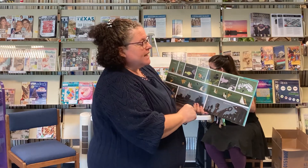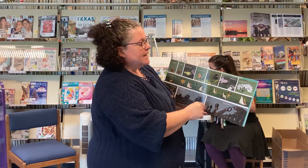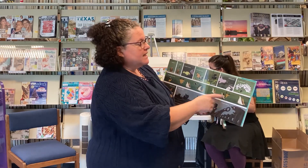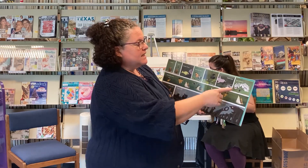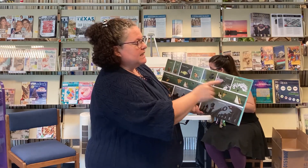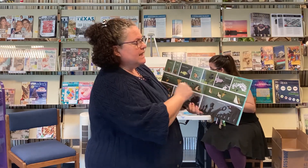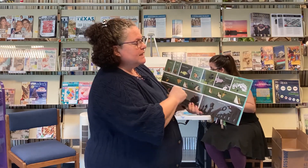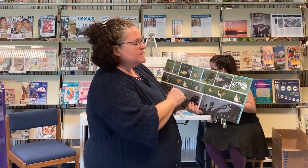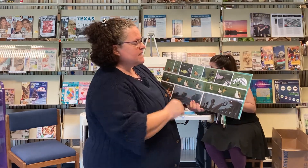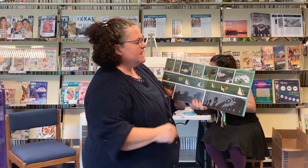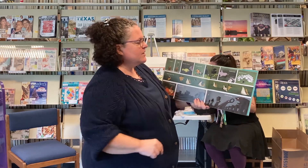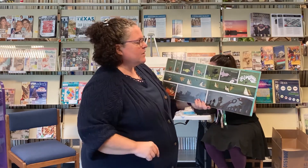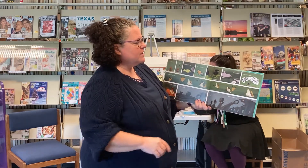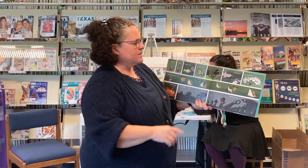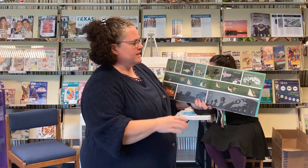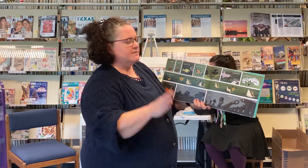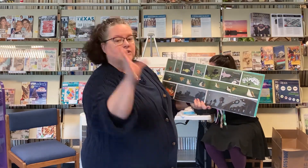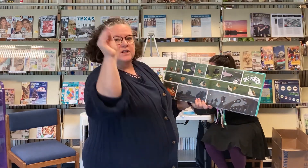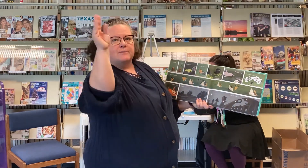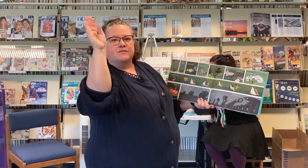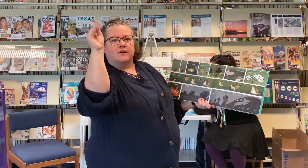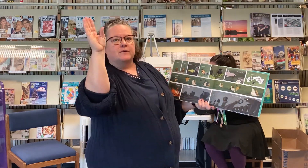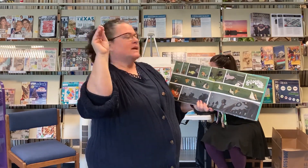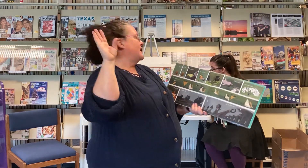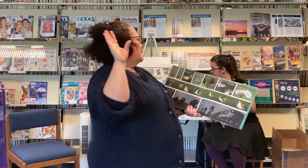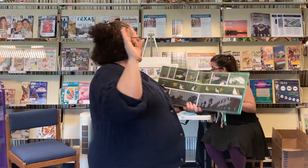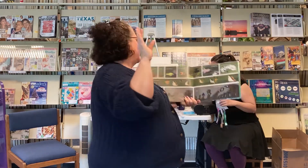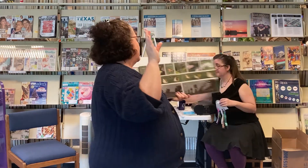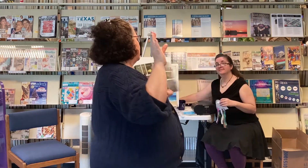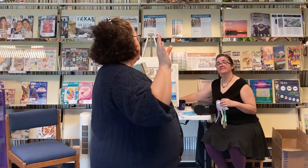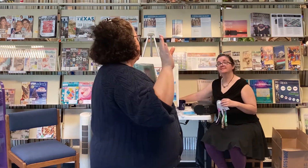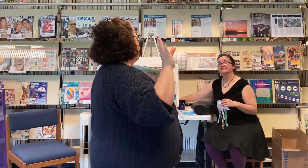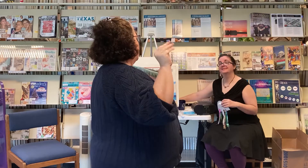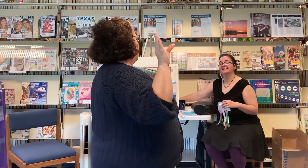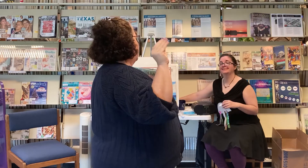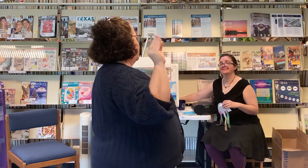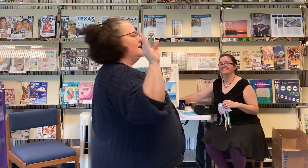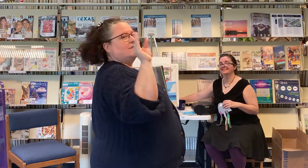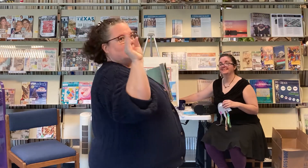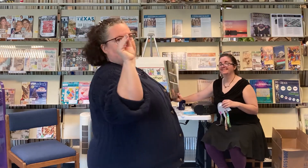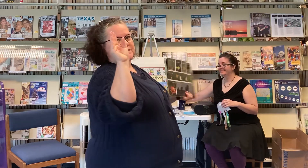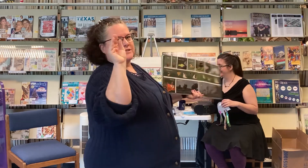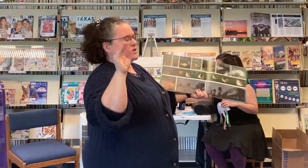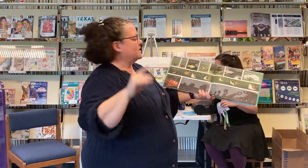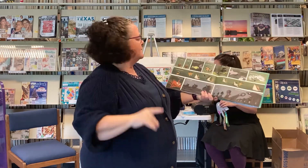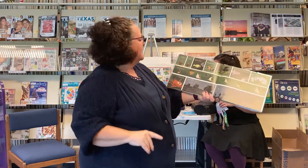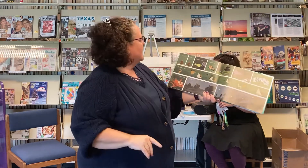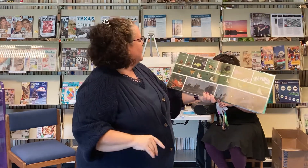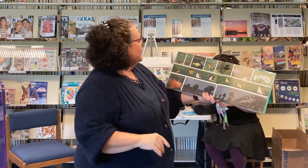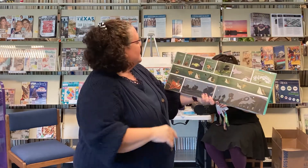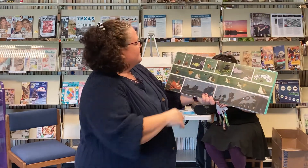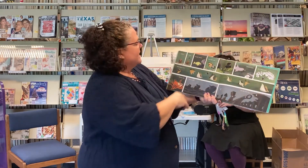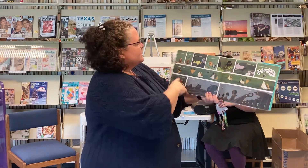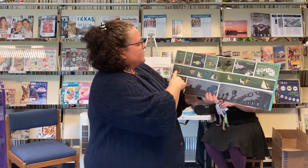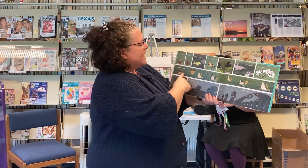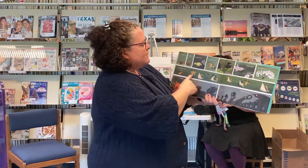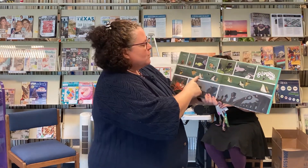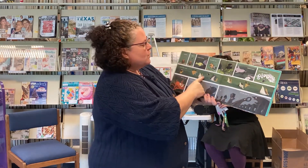drag, clams encourage. Look at that, they're clapping for everybody. How funny. They're clapping their shell. Manta ray